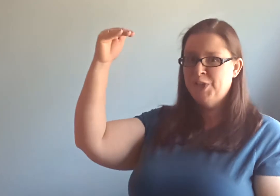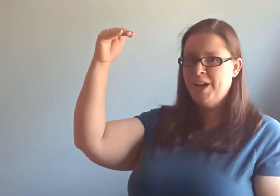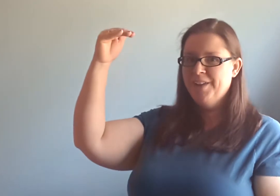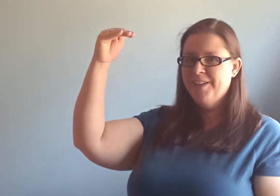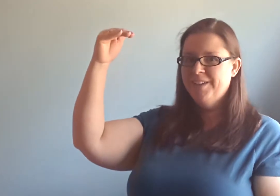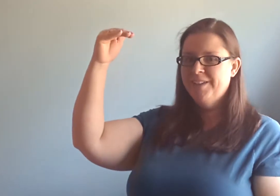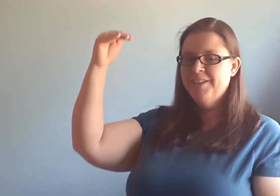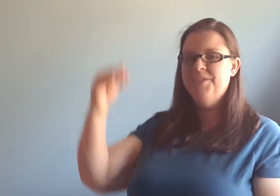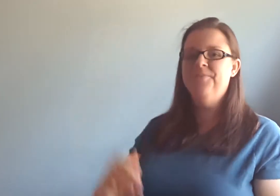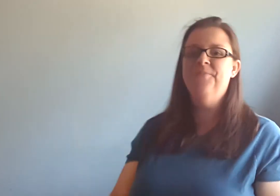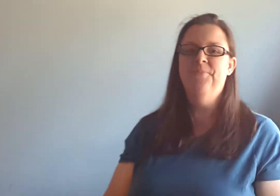child.